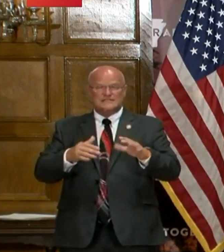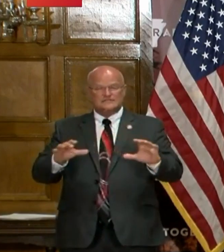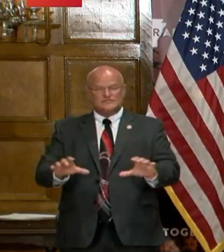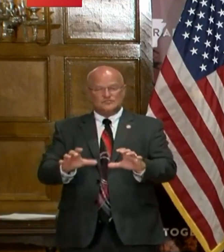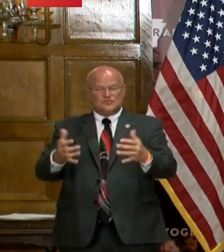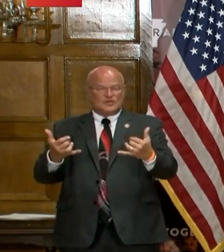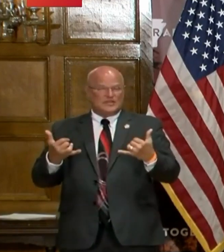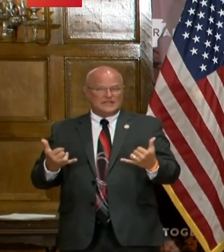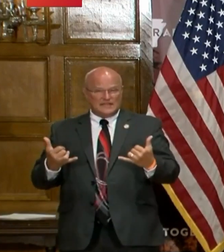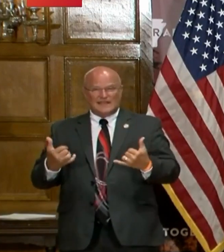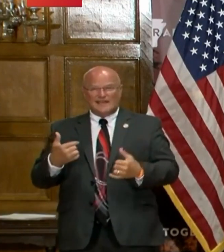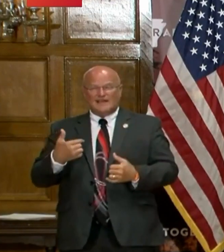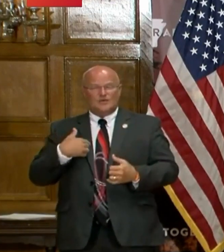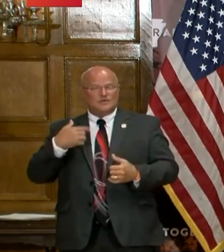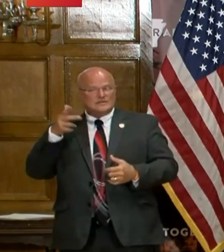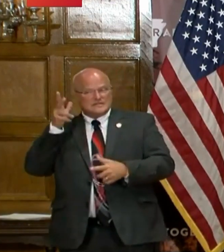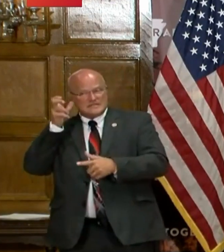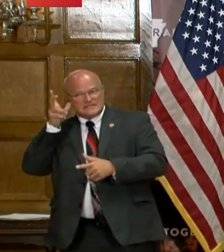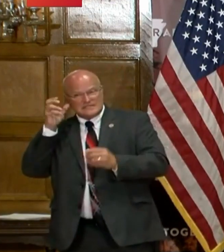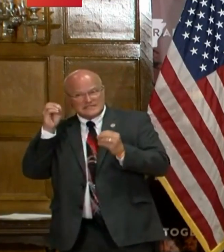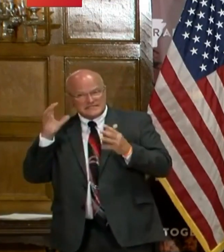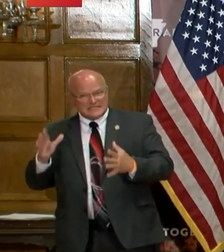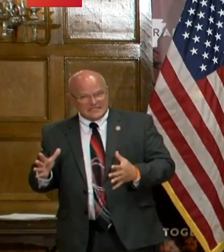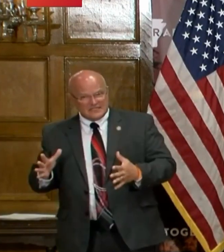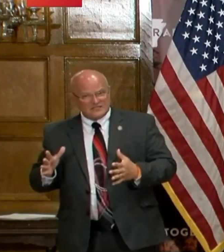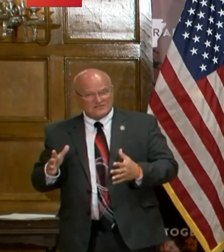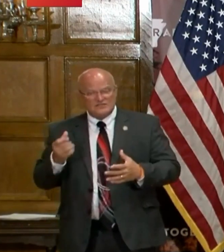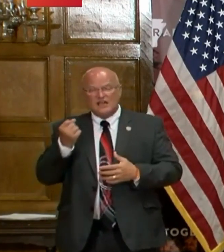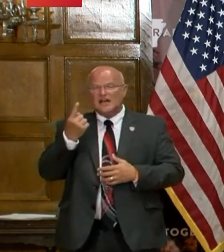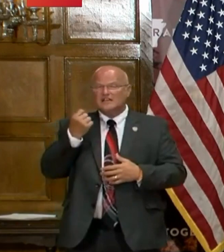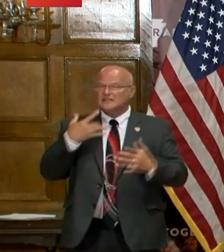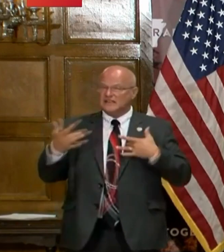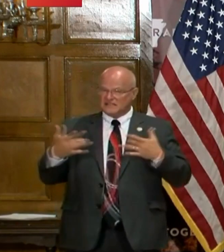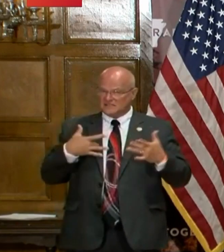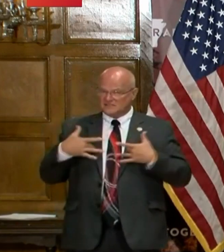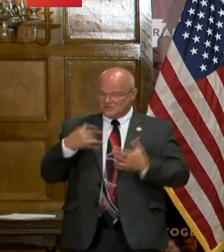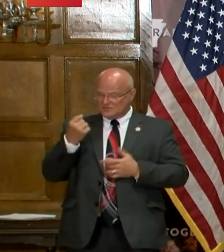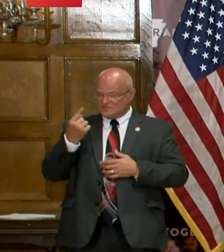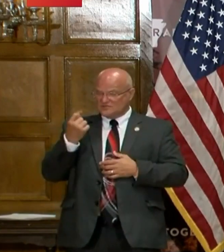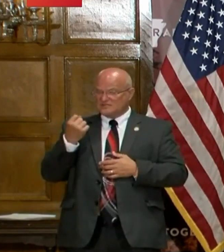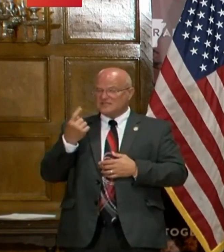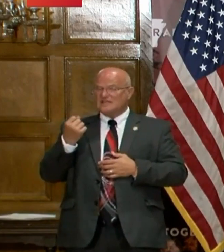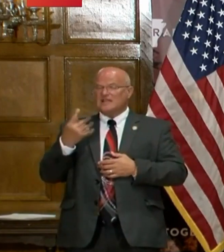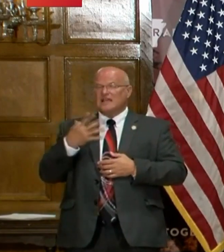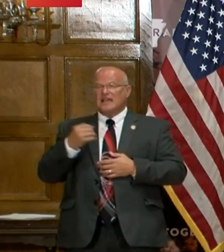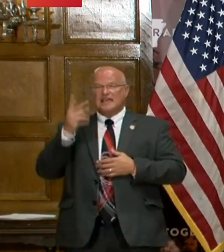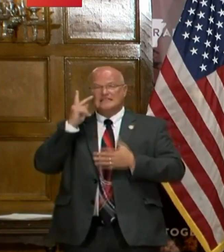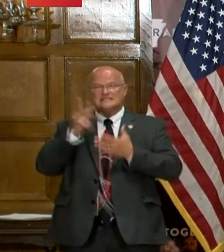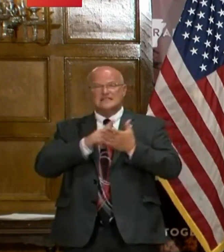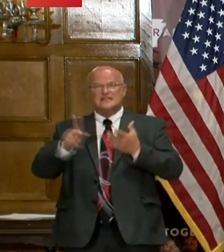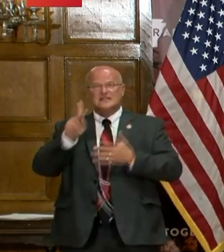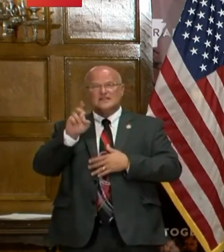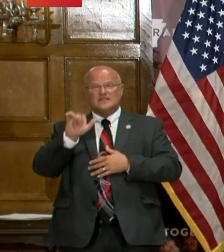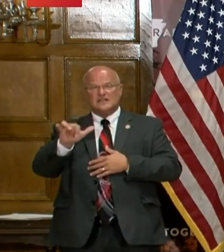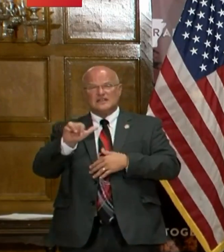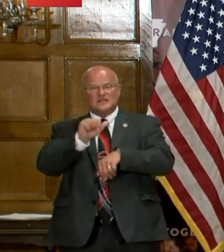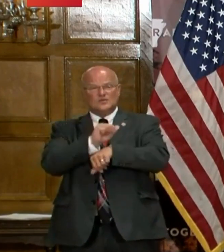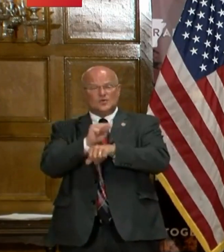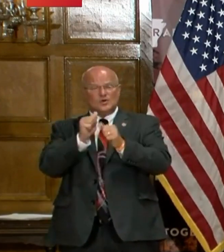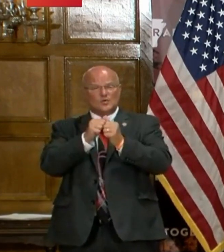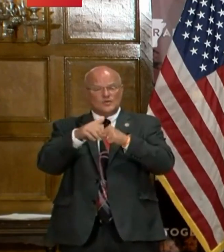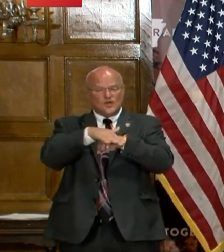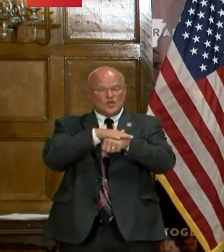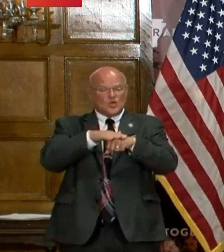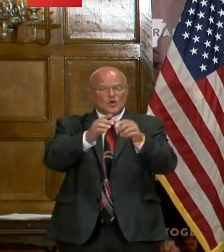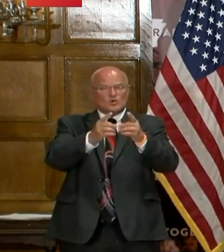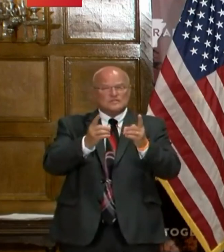through. We're listening to teachers. We understand the concerns they have. Secretary Key is working with the local